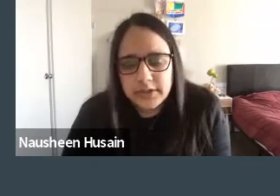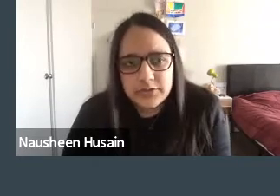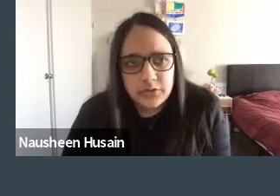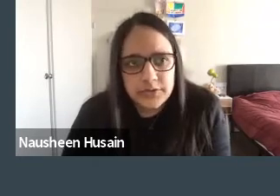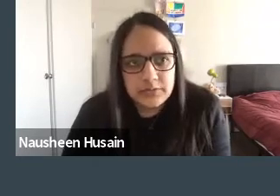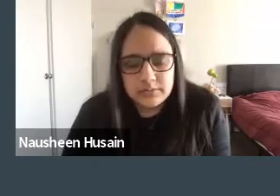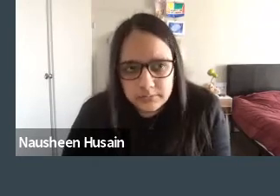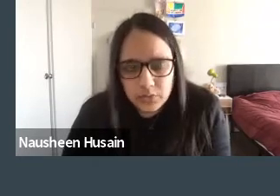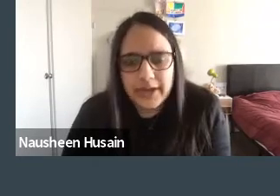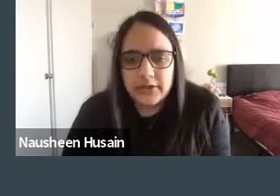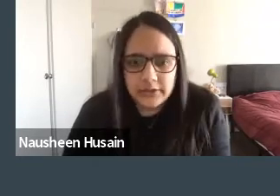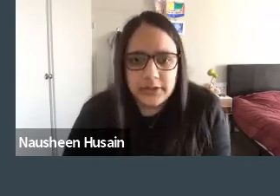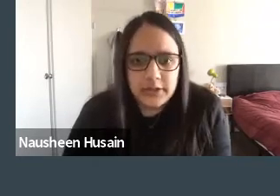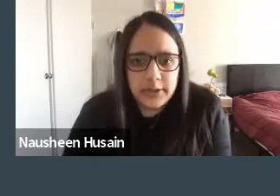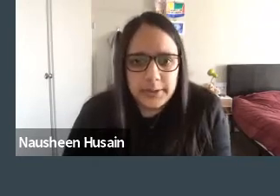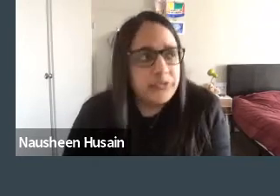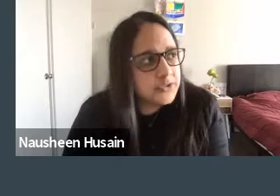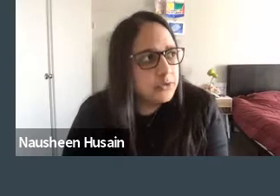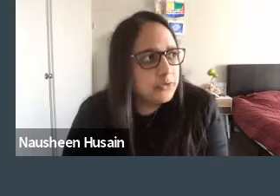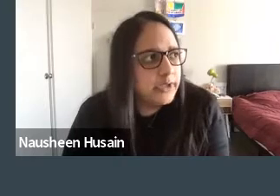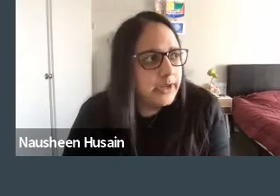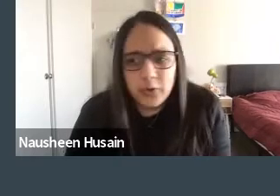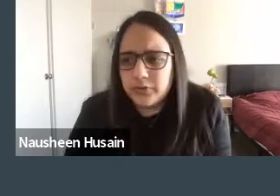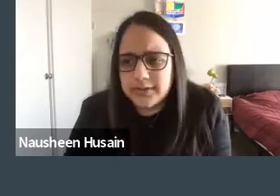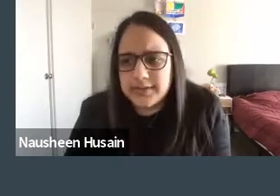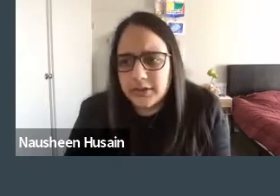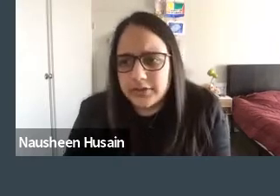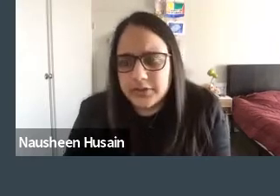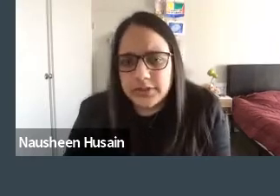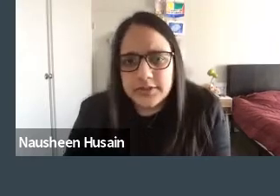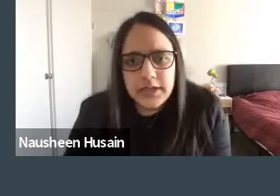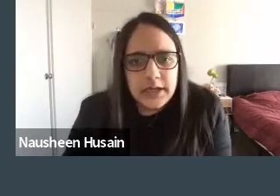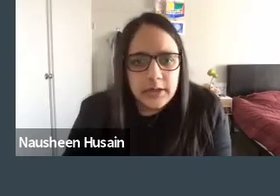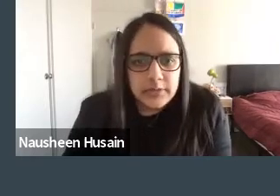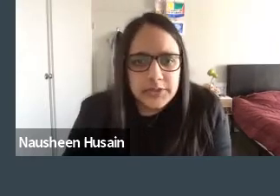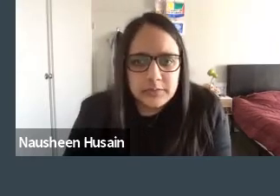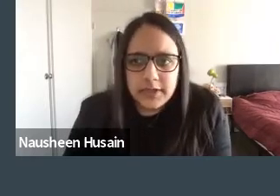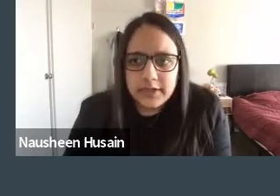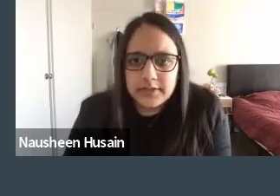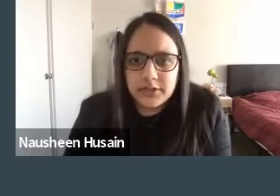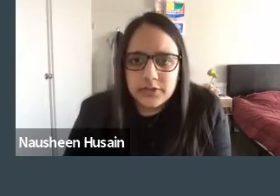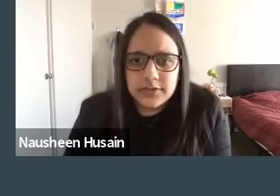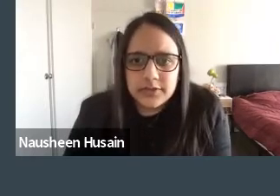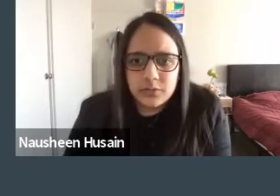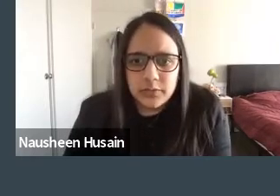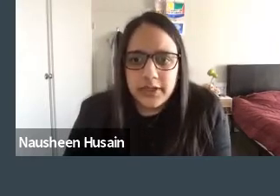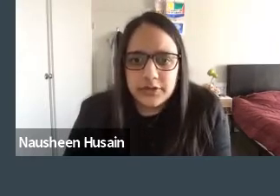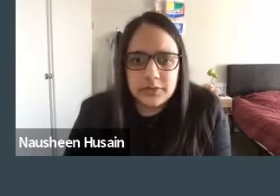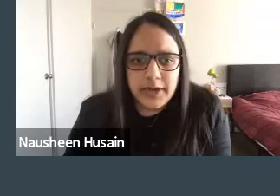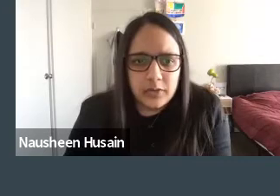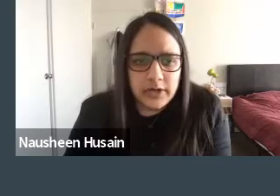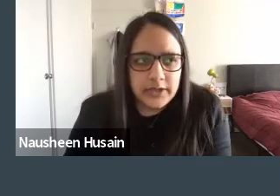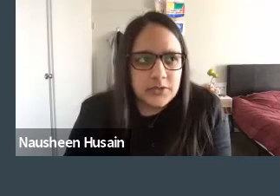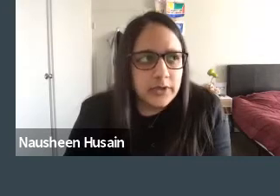trying to tell stories more accurately. This quote that I hope you can see on your screens is from Ta-Nehisi Coates's "We Were 8